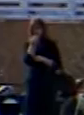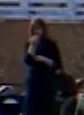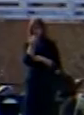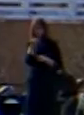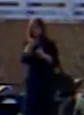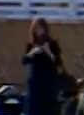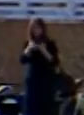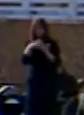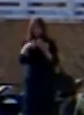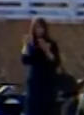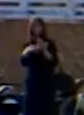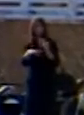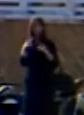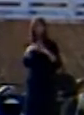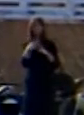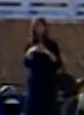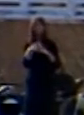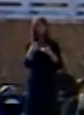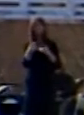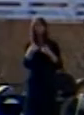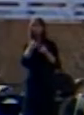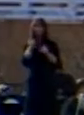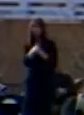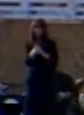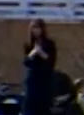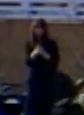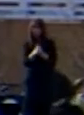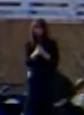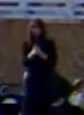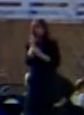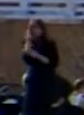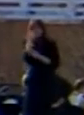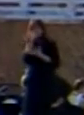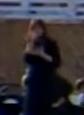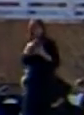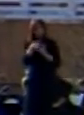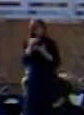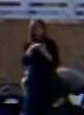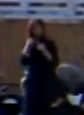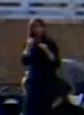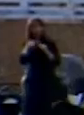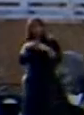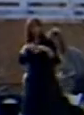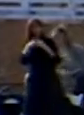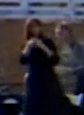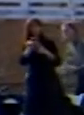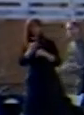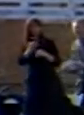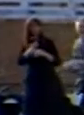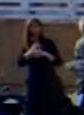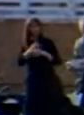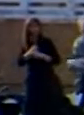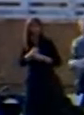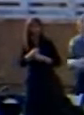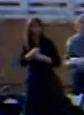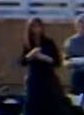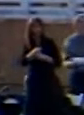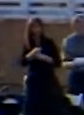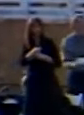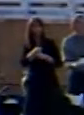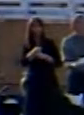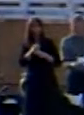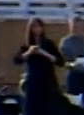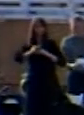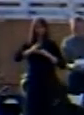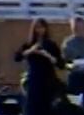every program. We provide incentives to programs. We're trying to build self-esteem